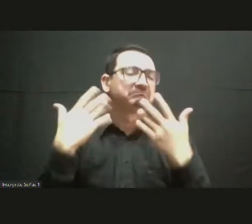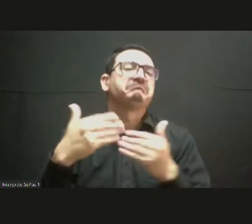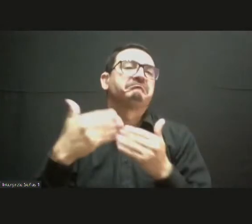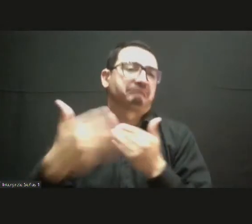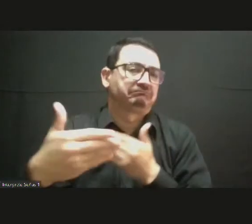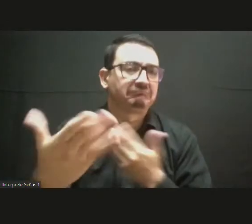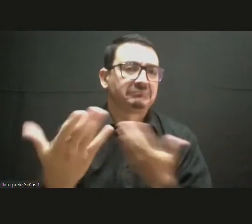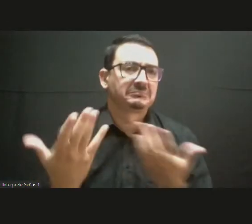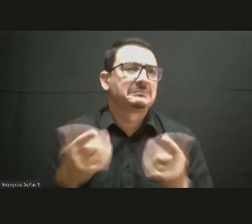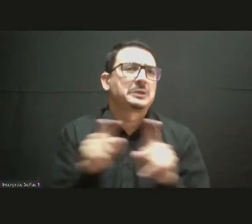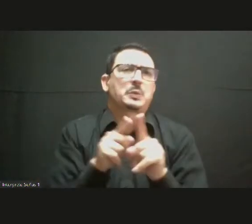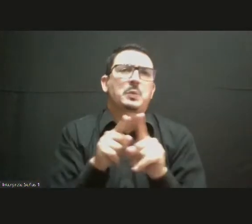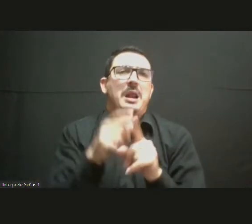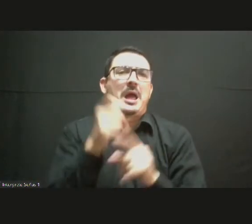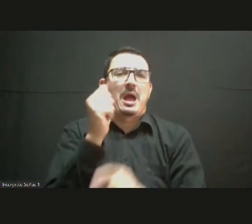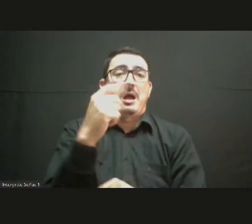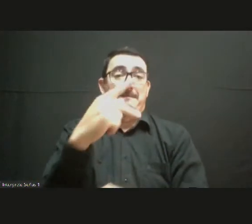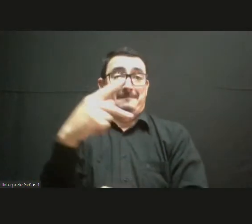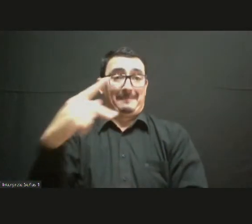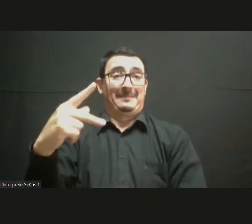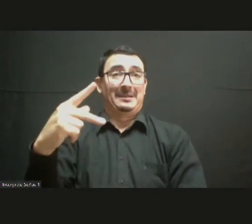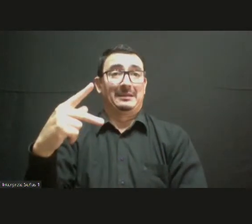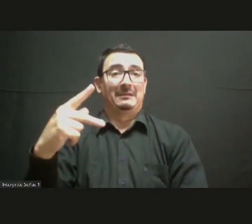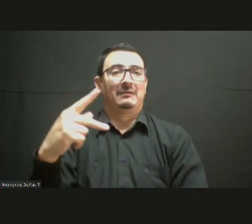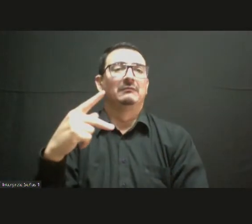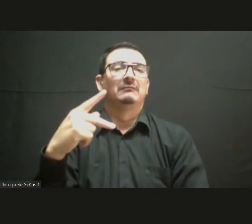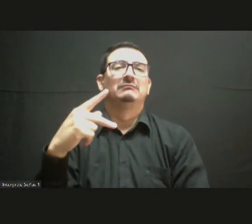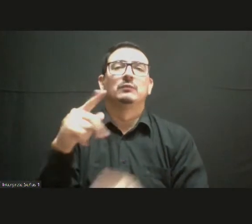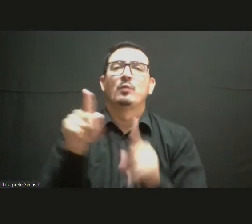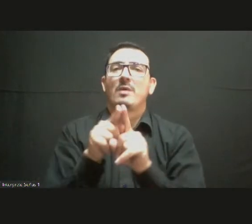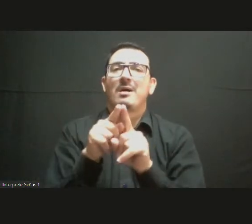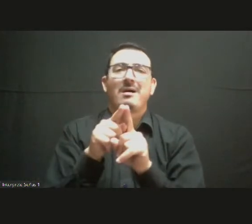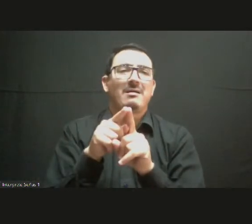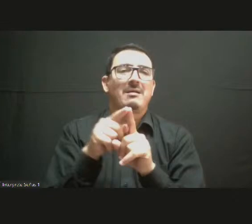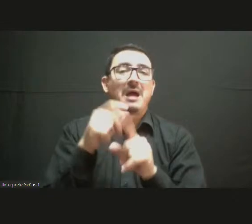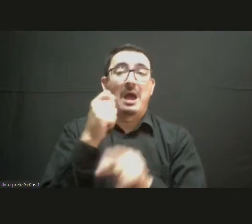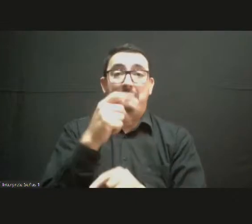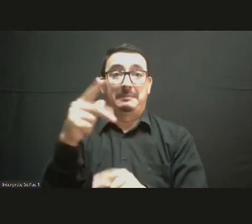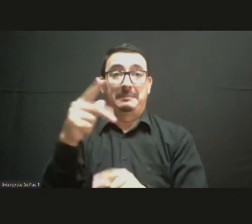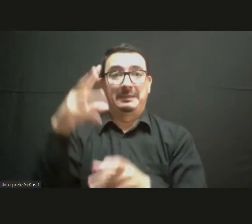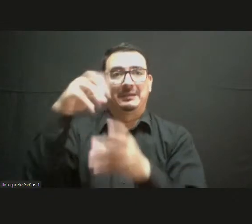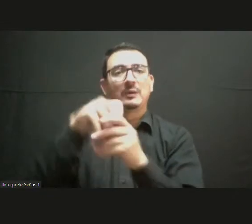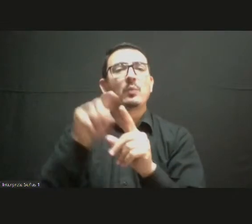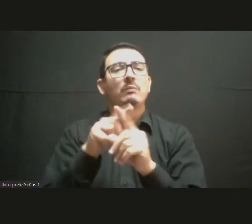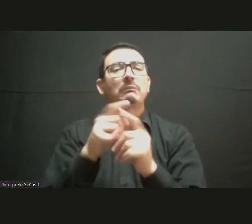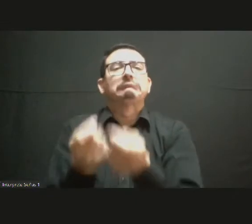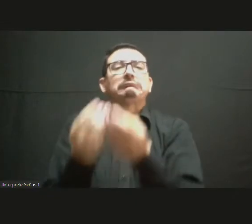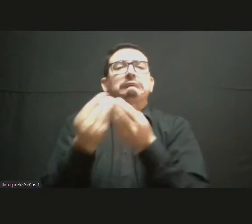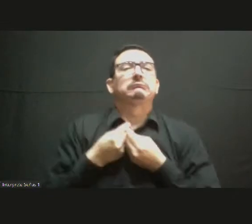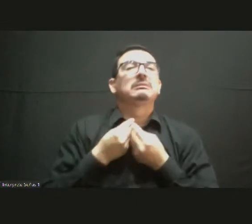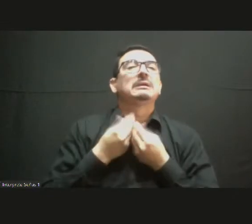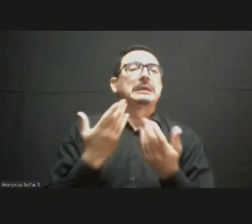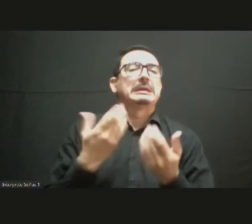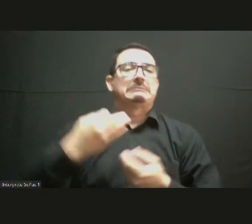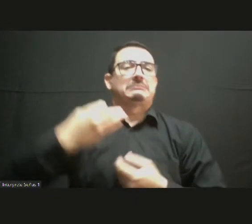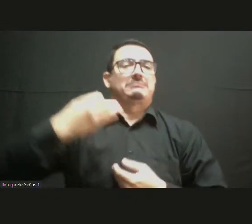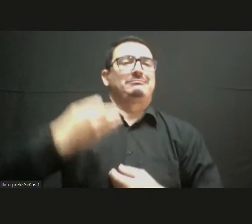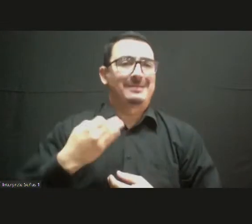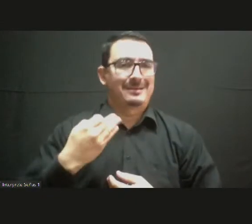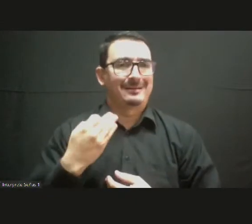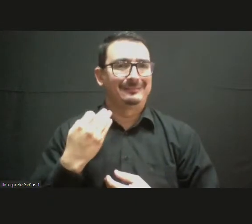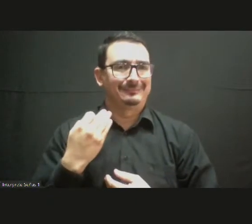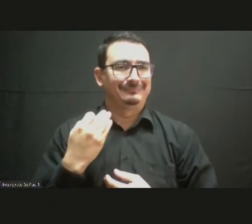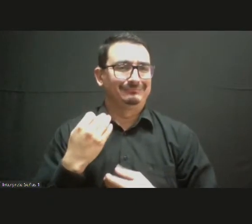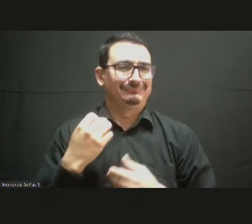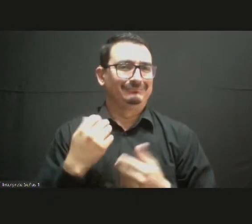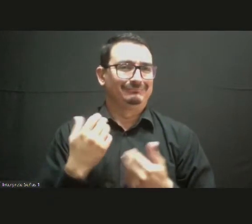health and safety standards. A multi-agency collaborative approach